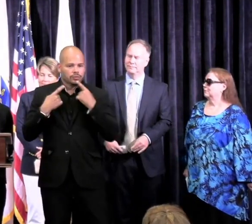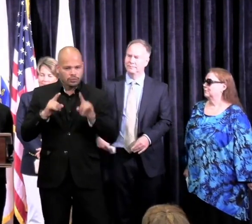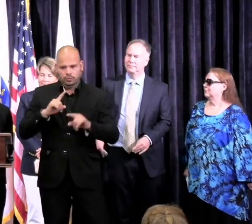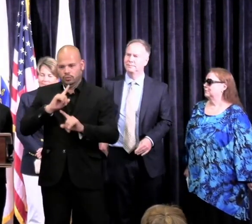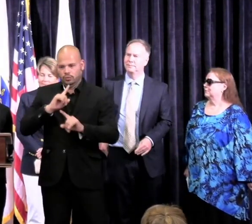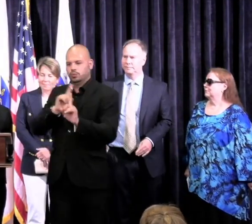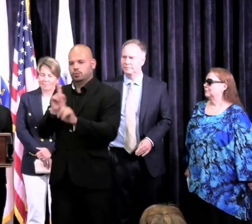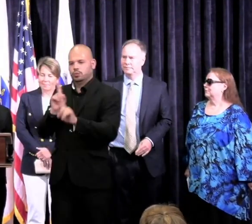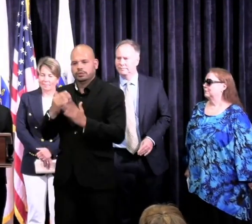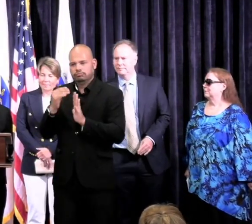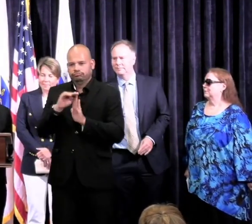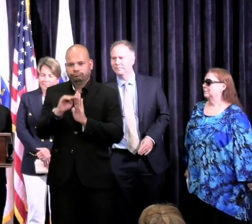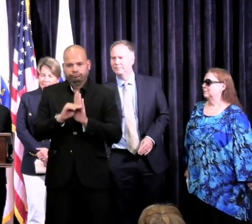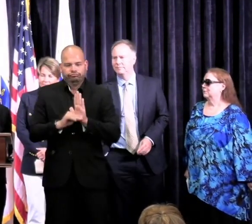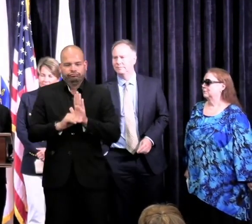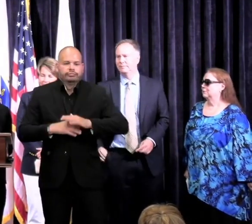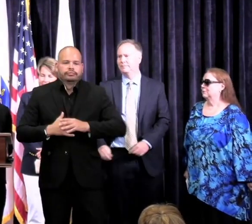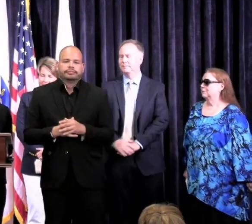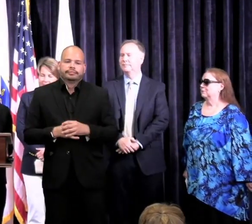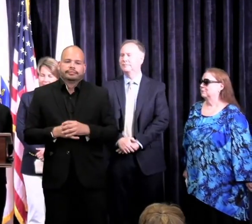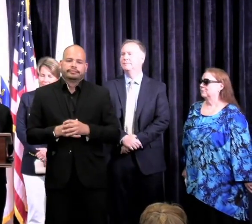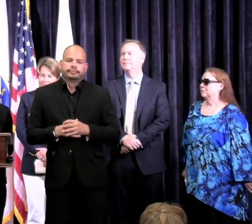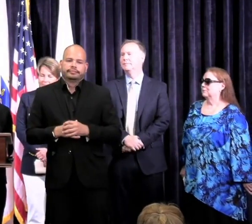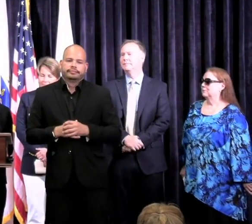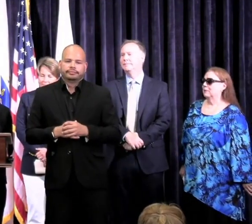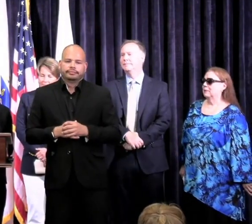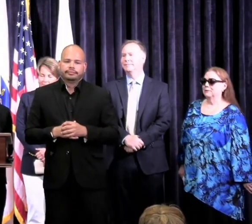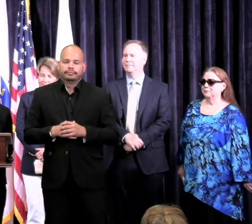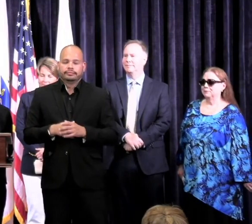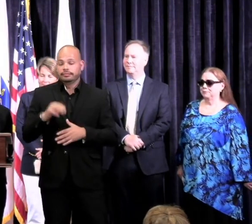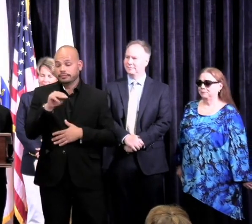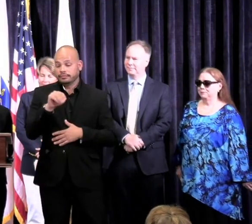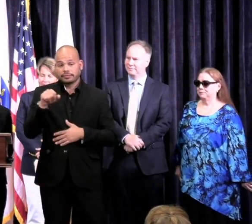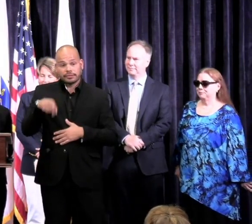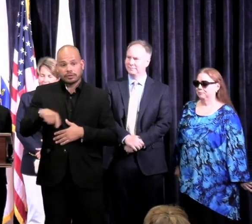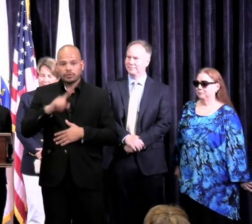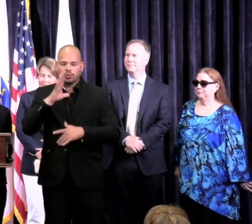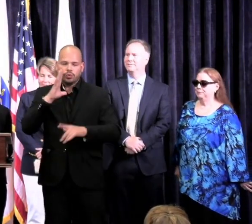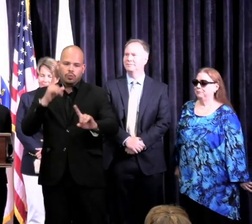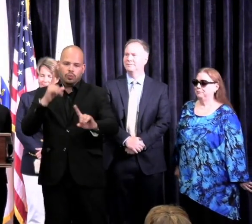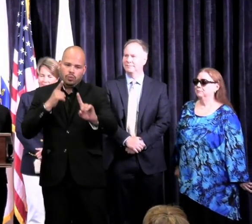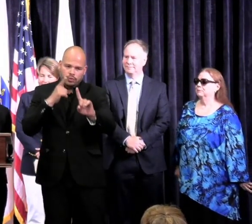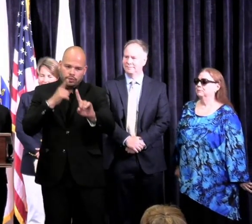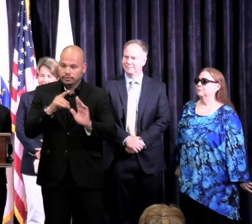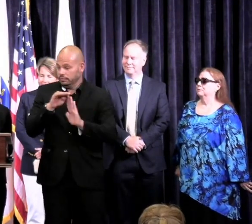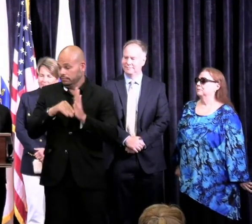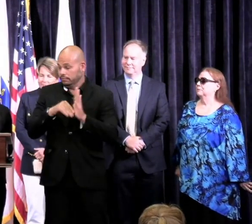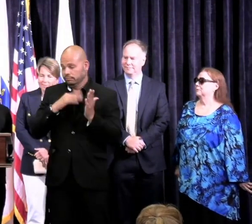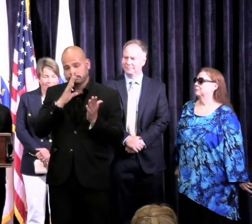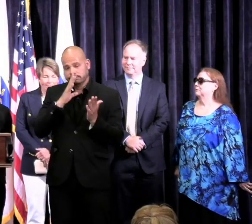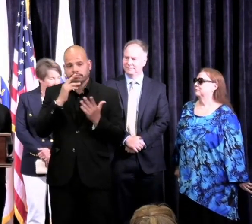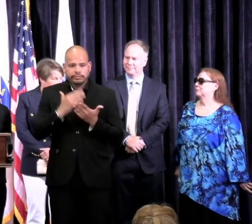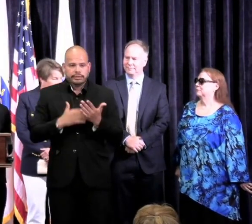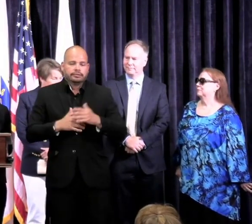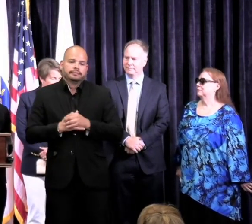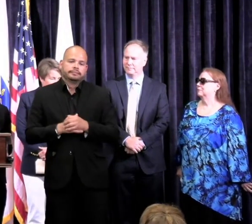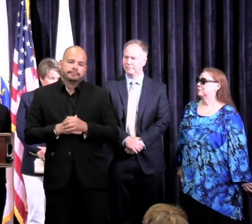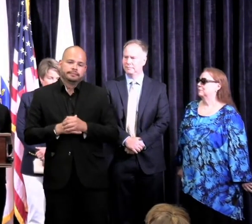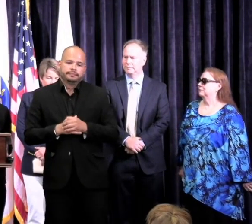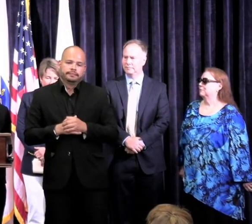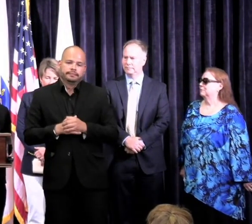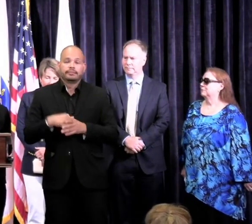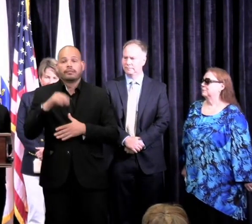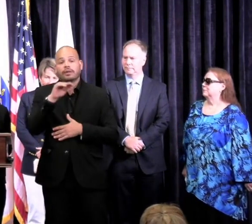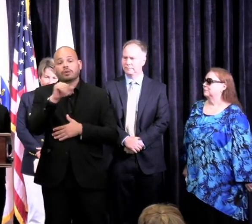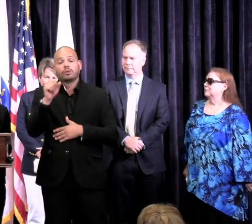inclusive Commonwealth where people with disabilities have an equitable opportunity to access and enjoy all aspects of life we're